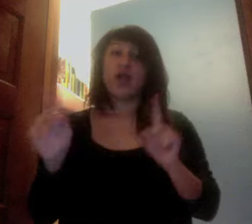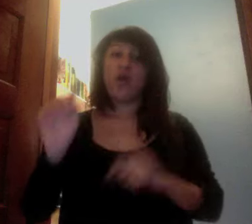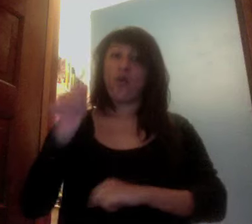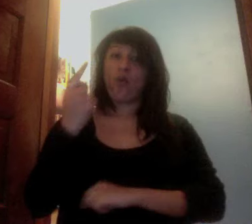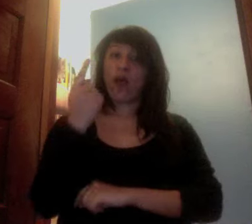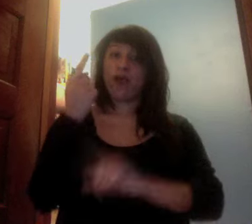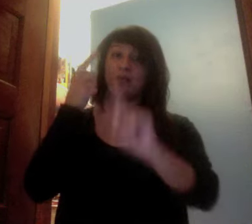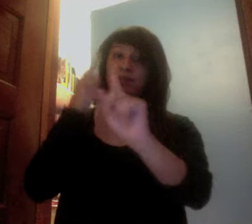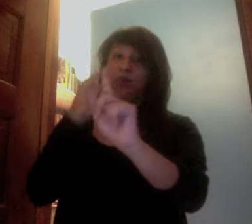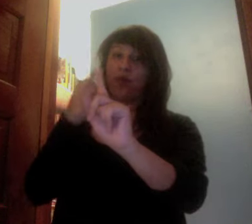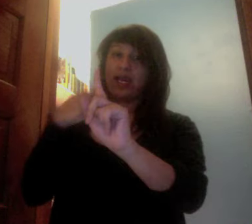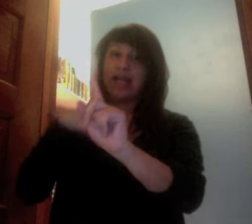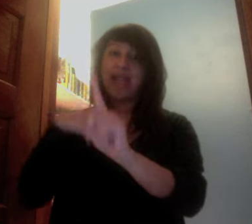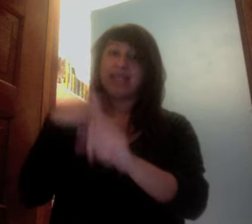speak English.